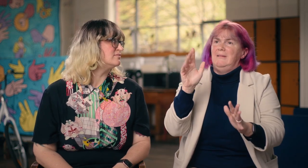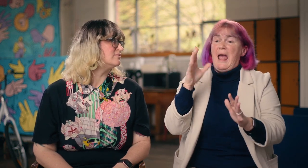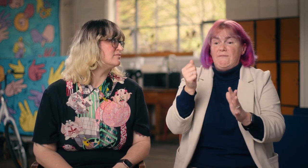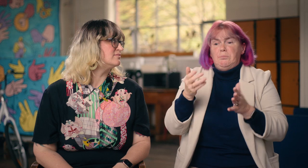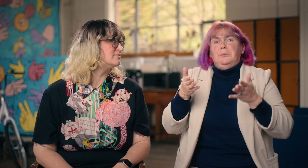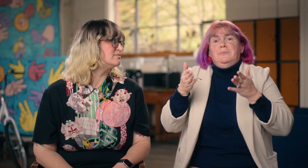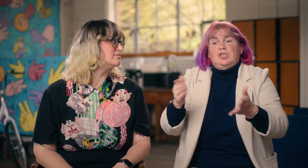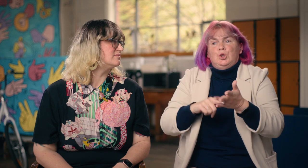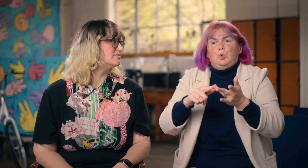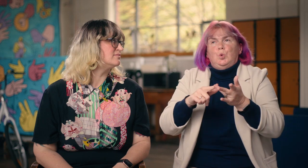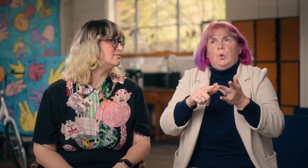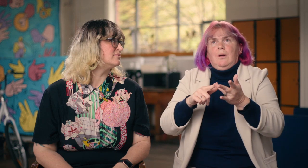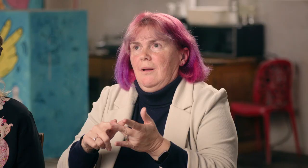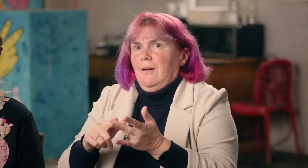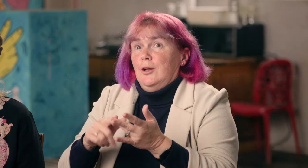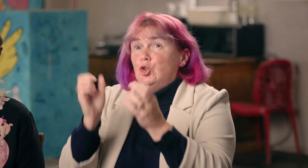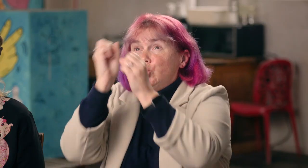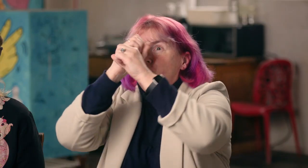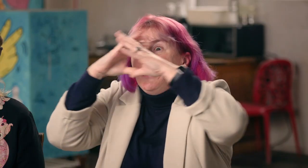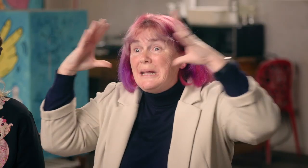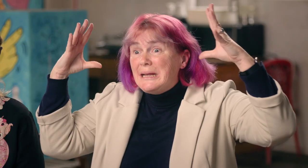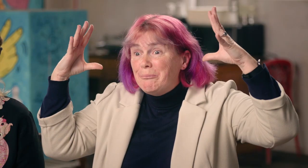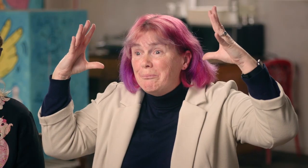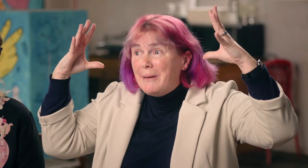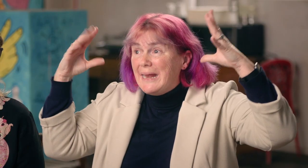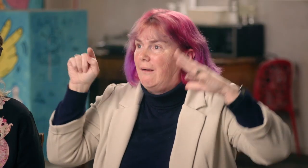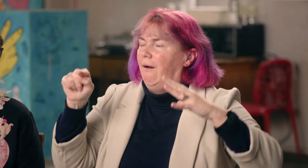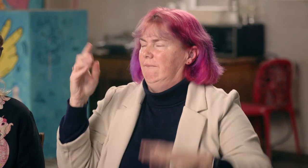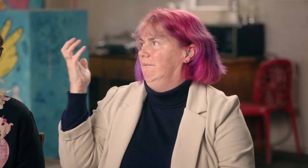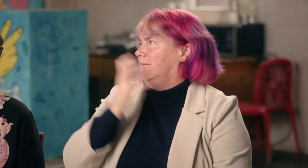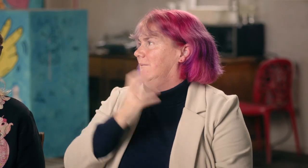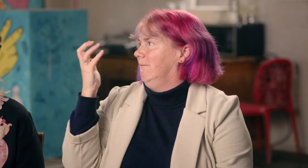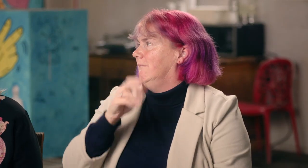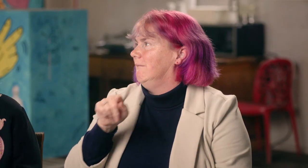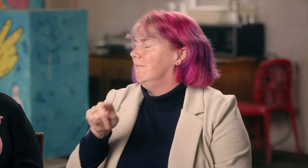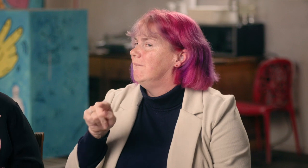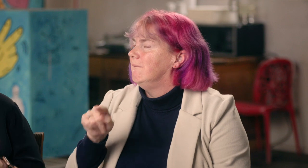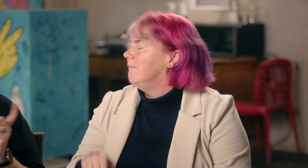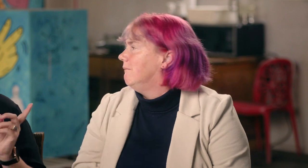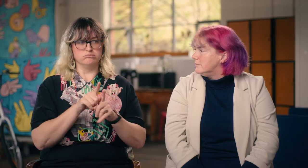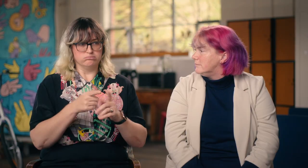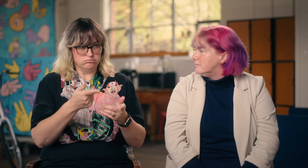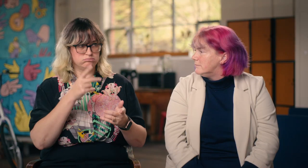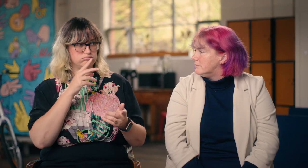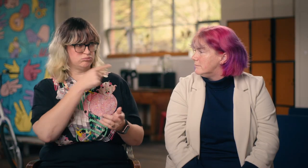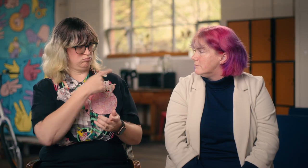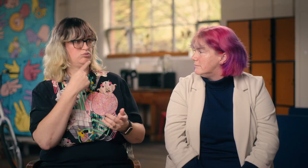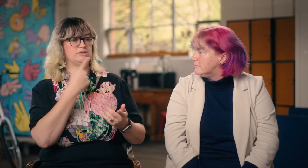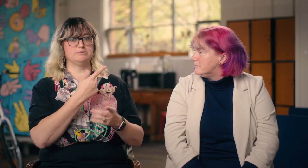Having someone like Marg to give you permission to dream is next to none. Like Marnie said before, Marg